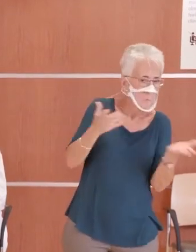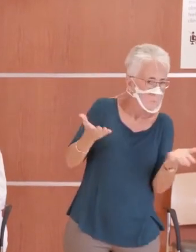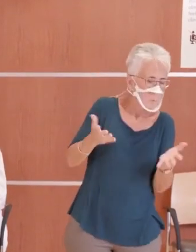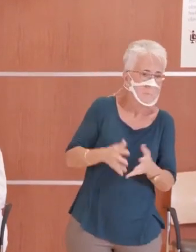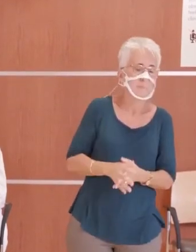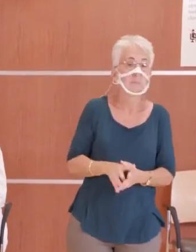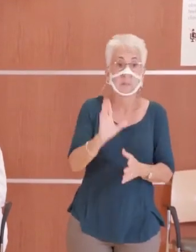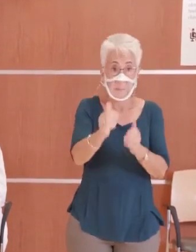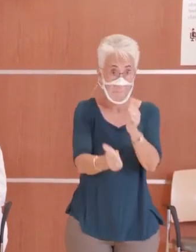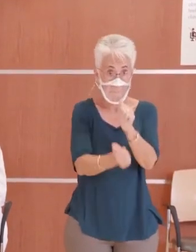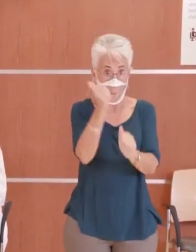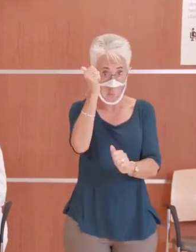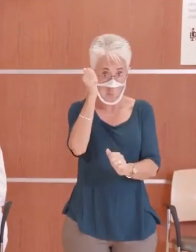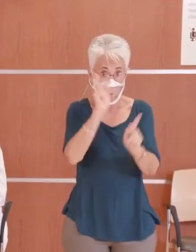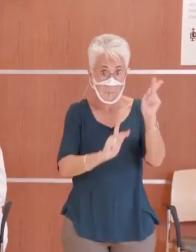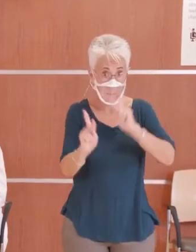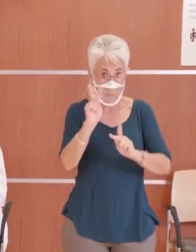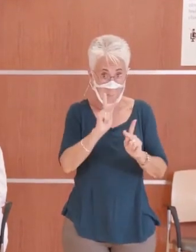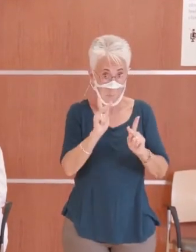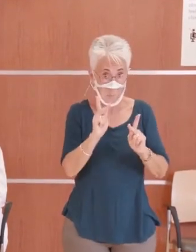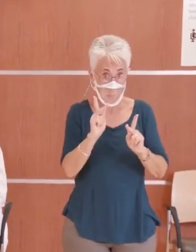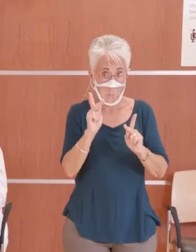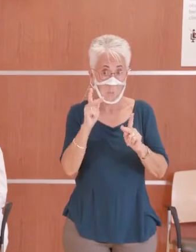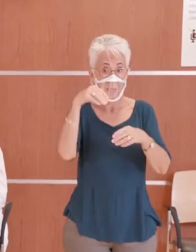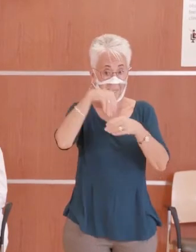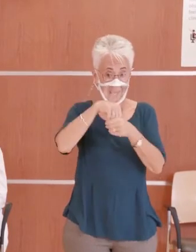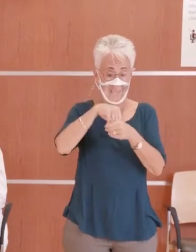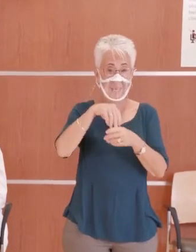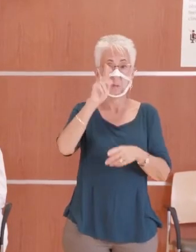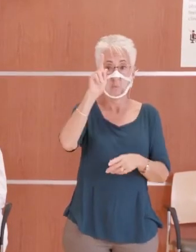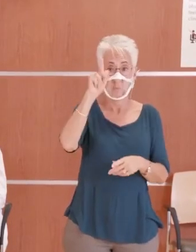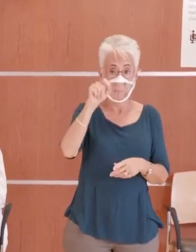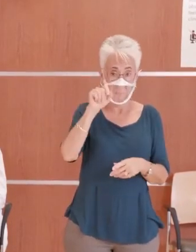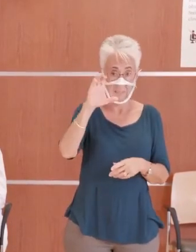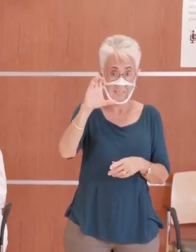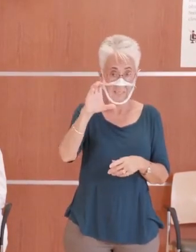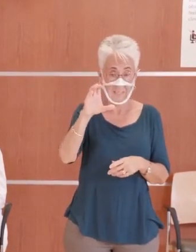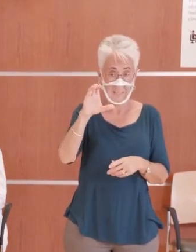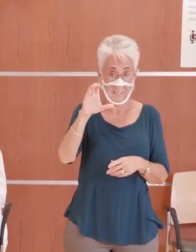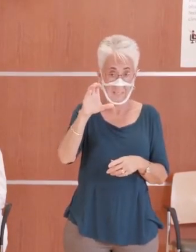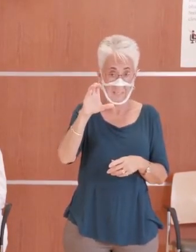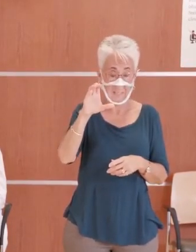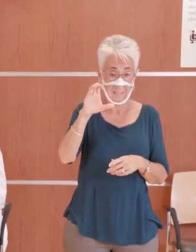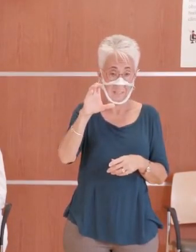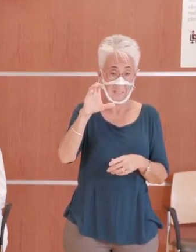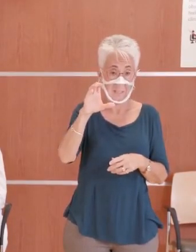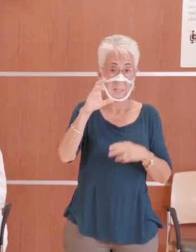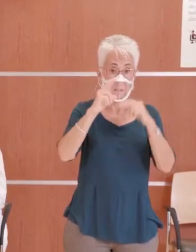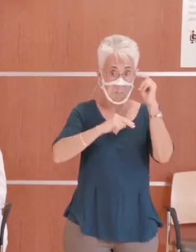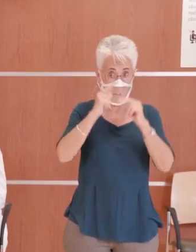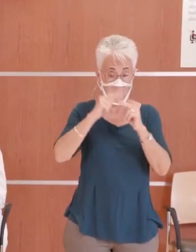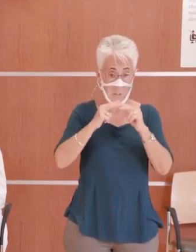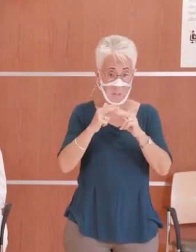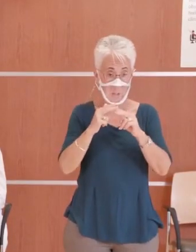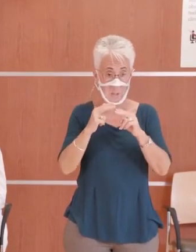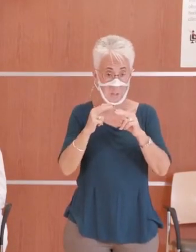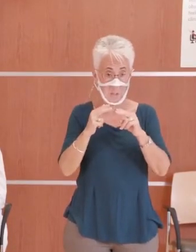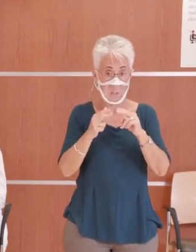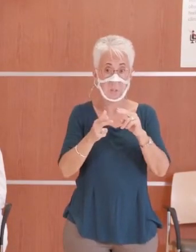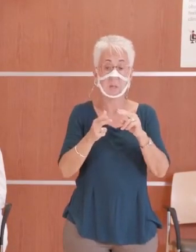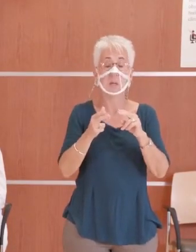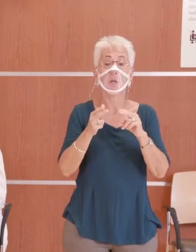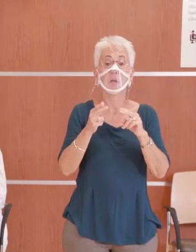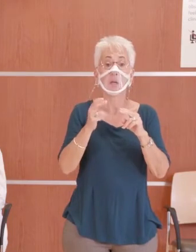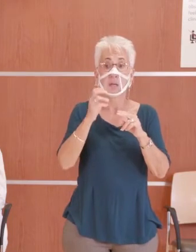vast majority of people who are admitted to a UPMC facility with a COVID-19 infection have not been